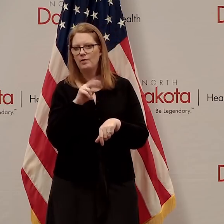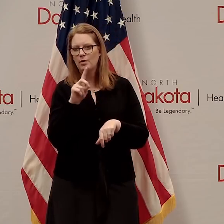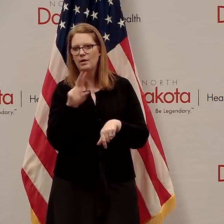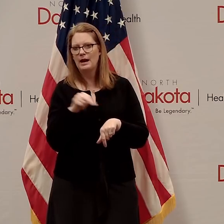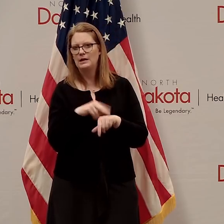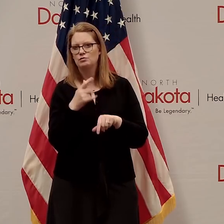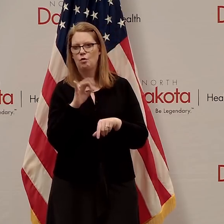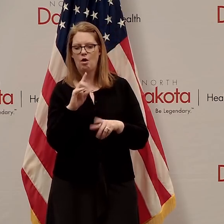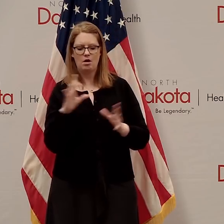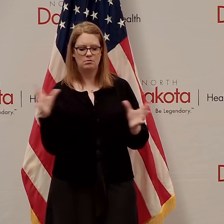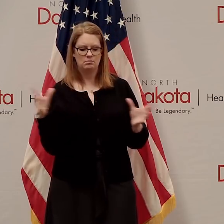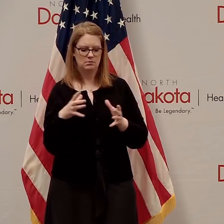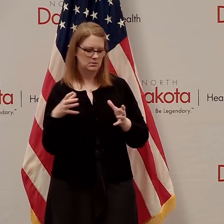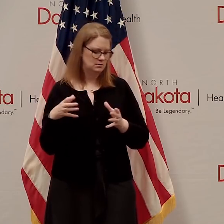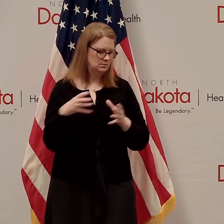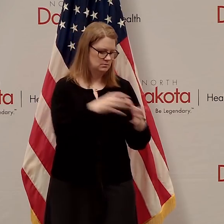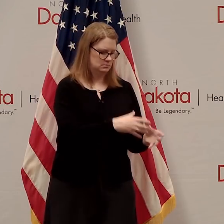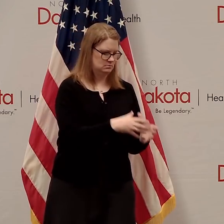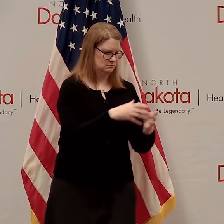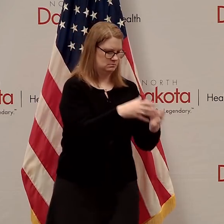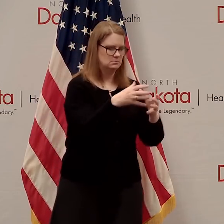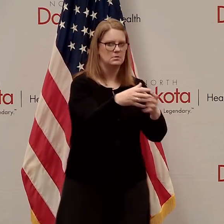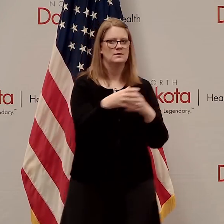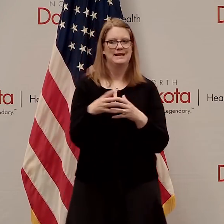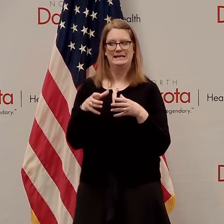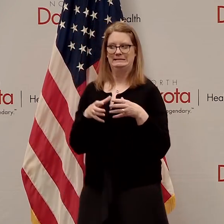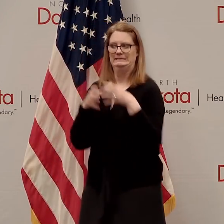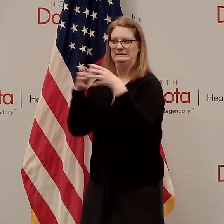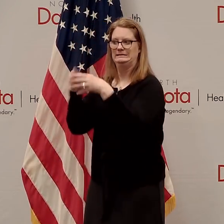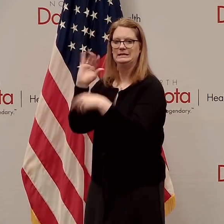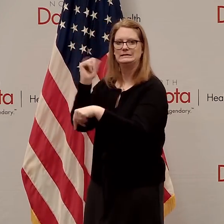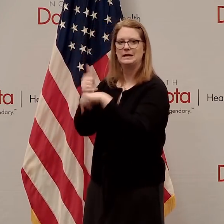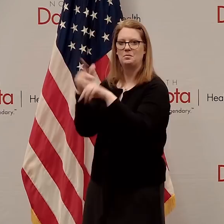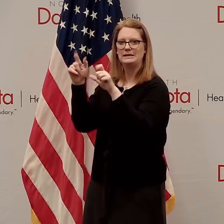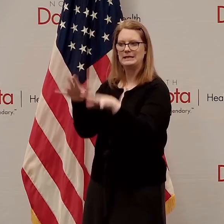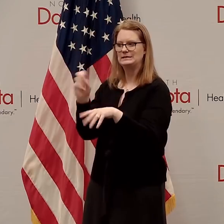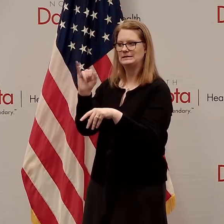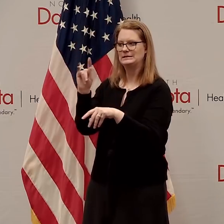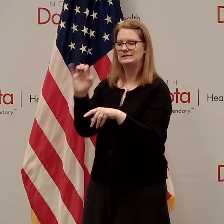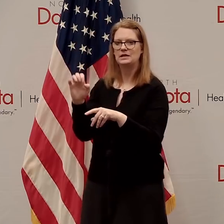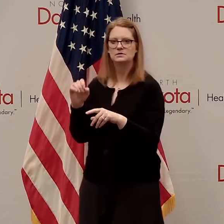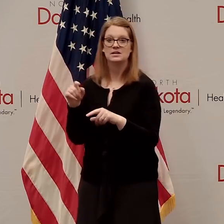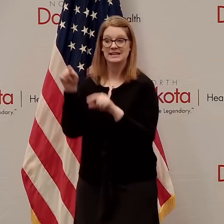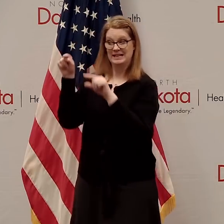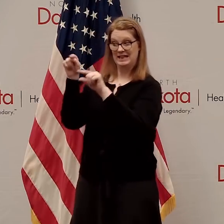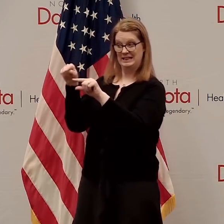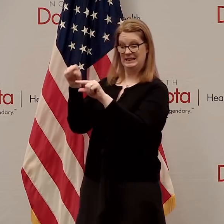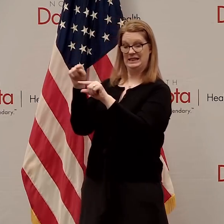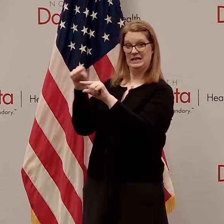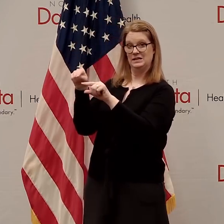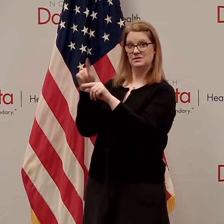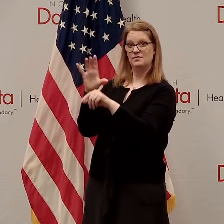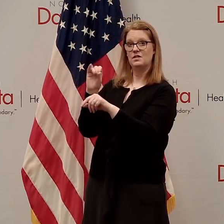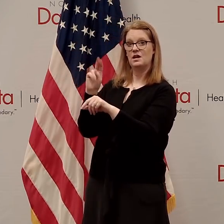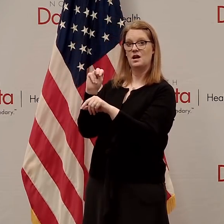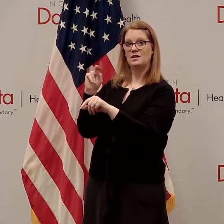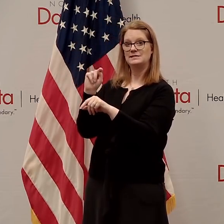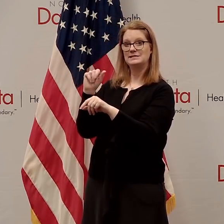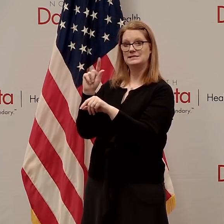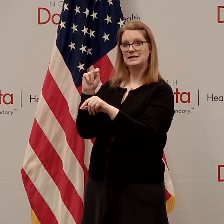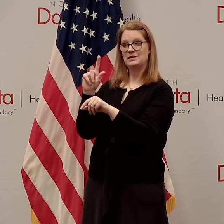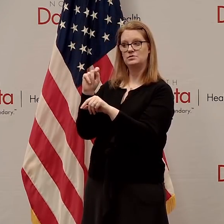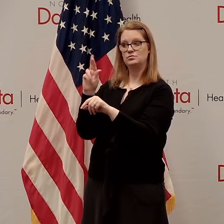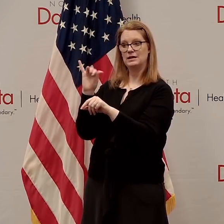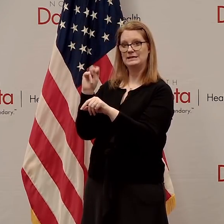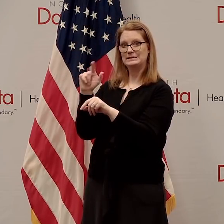Guard. We'll set up a testing site. In this case, we will have pre-identified through the contact tracing team